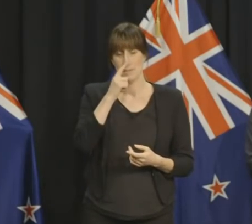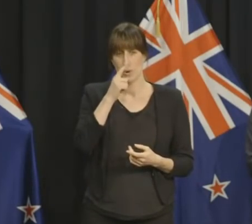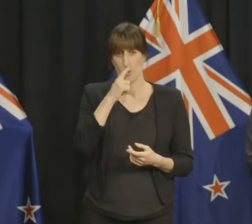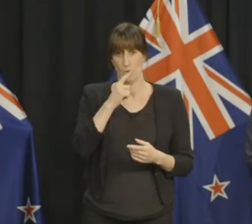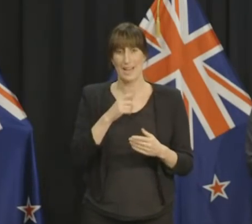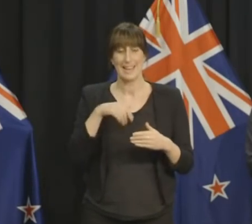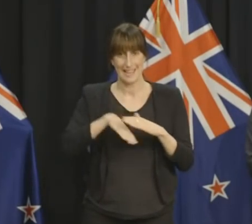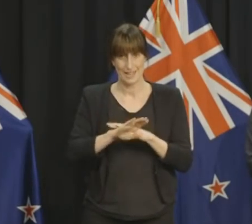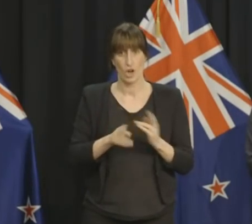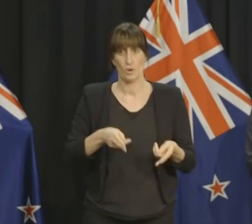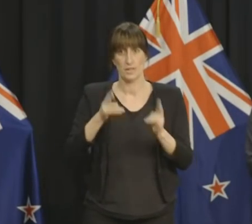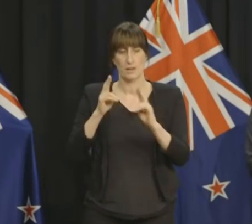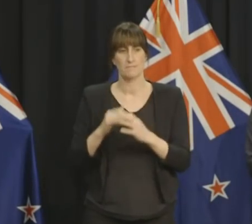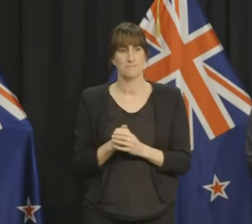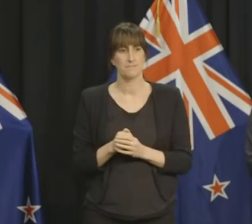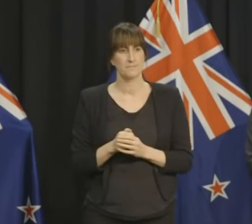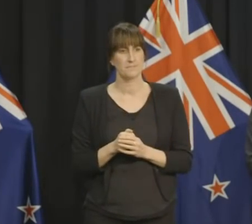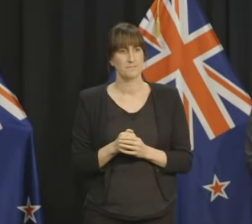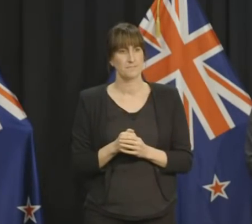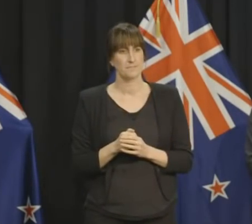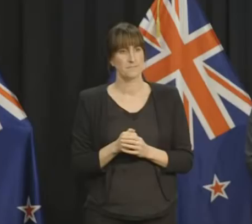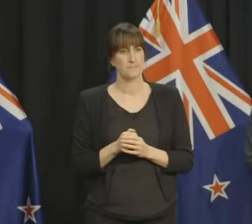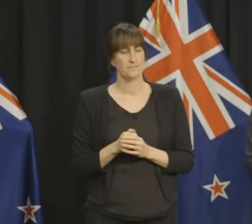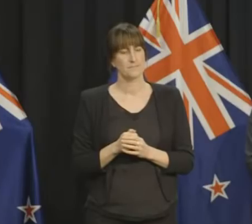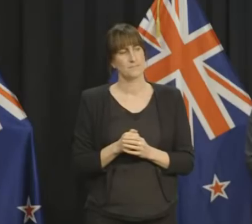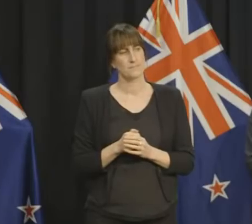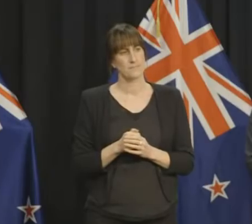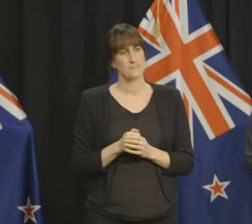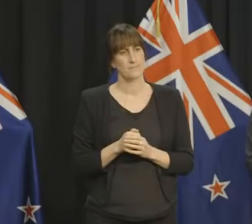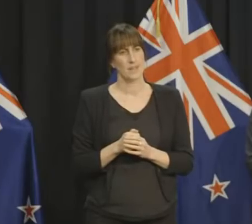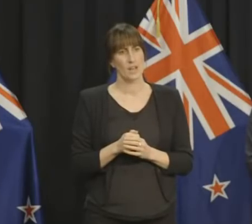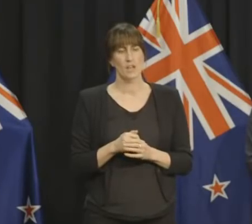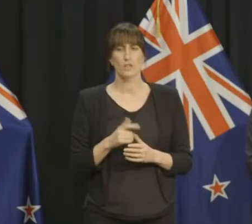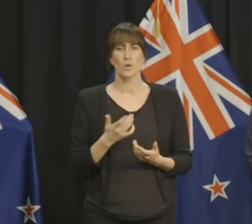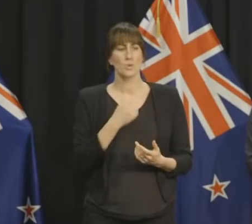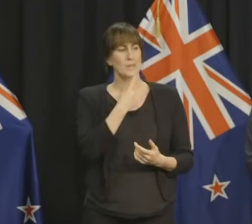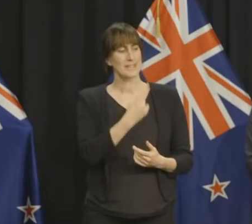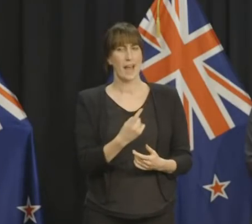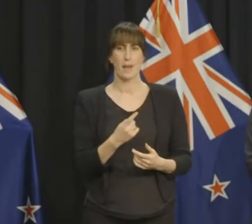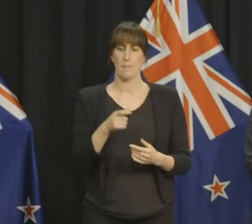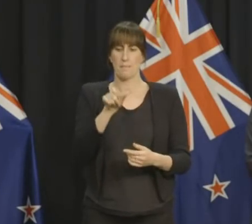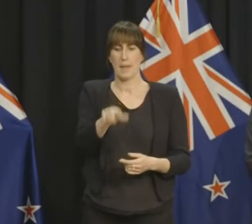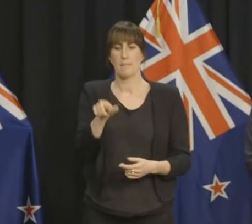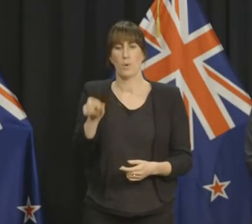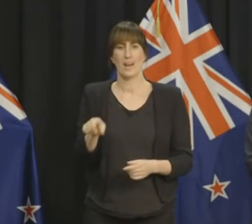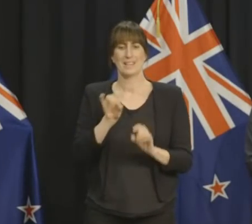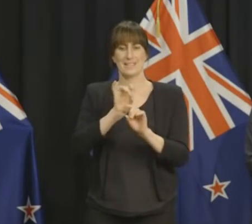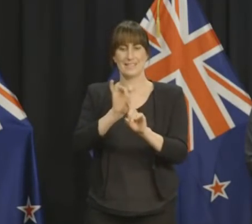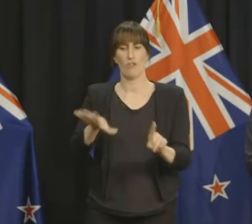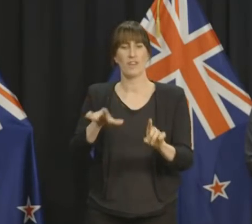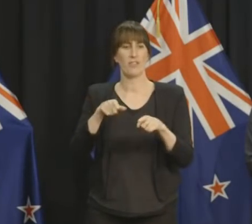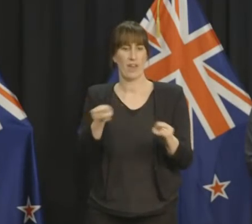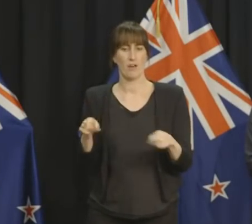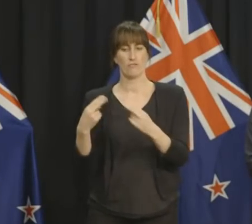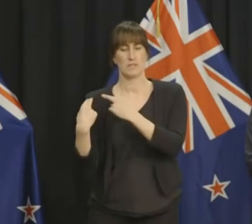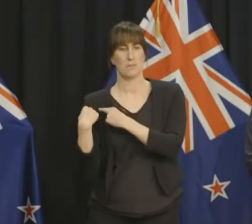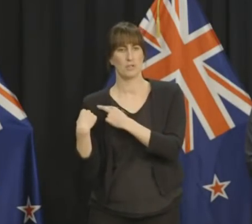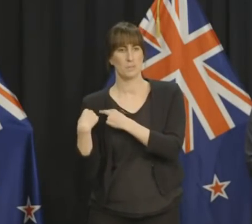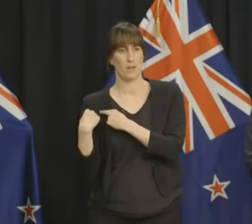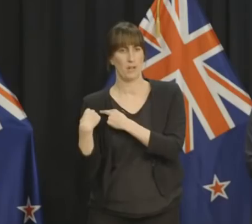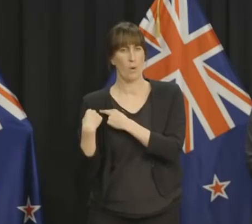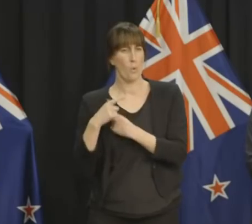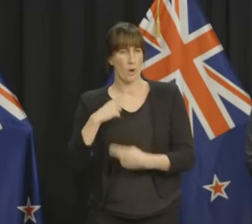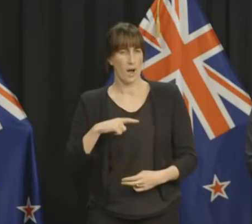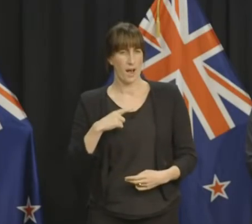facilities. Why are you leaving it up to personal responsibility or individual responsibility when the stakes are this high? Managed